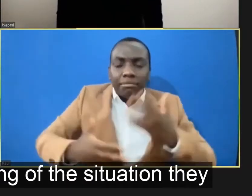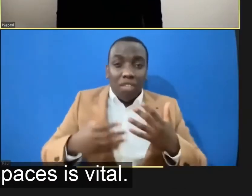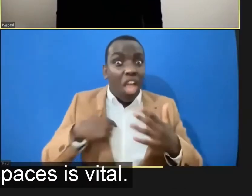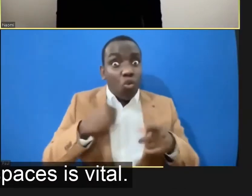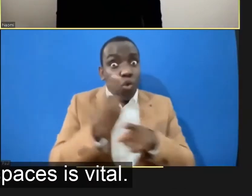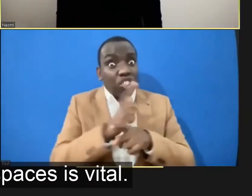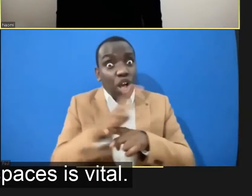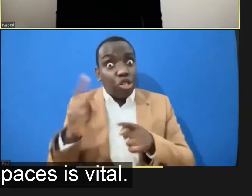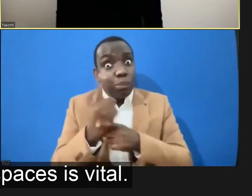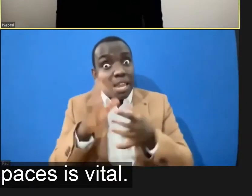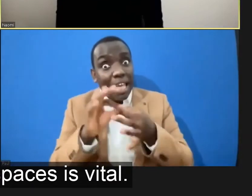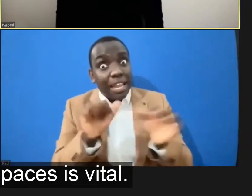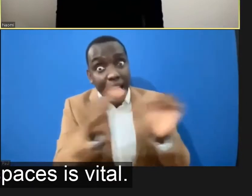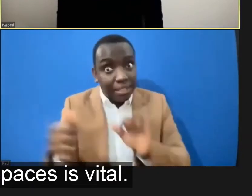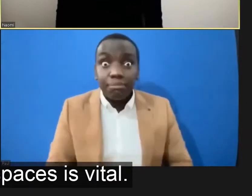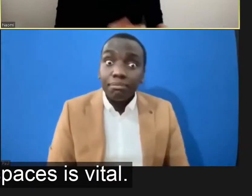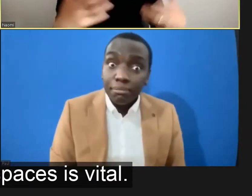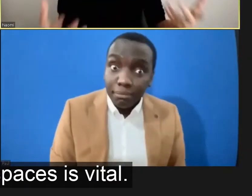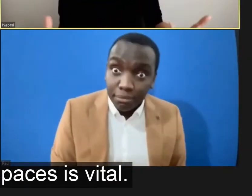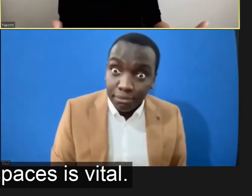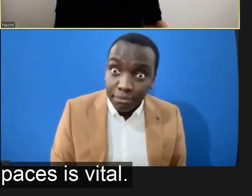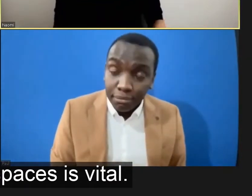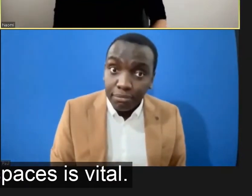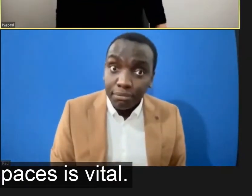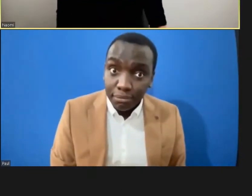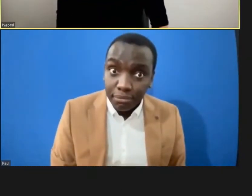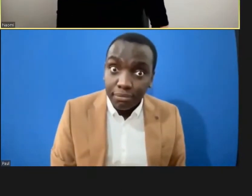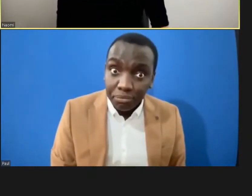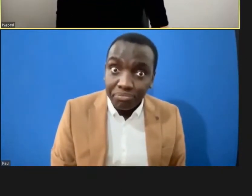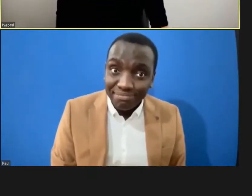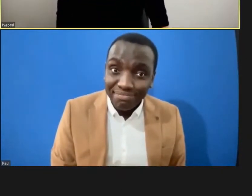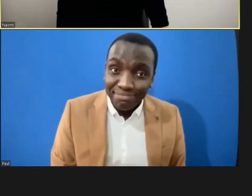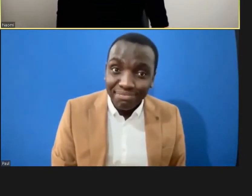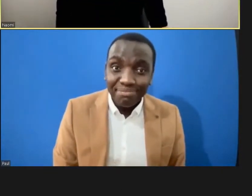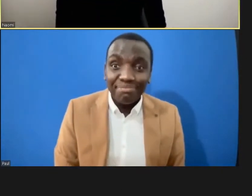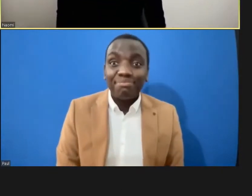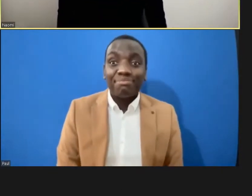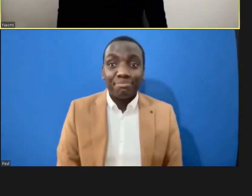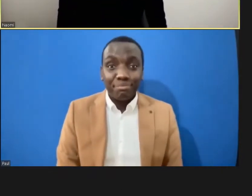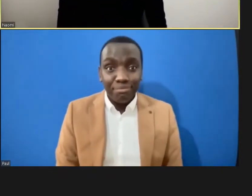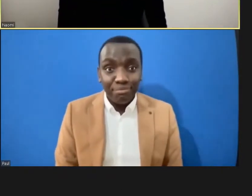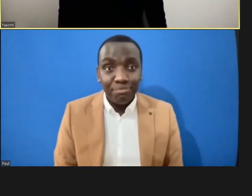of the situation they are in. Creating safe spaces is vital.